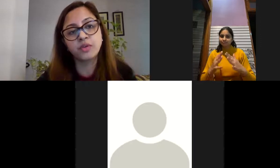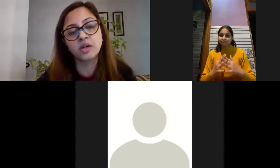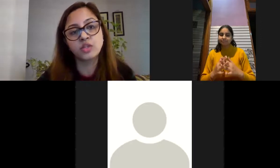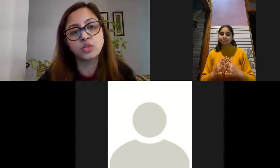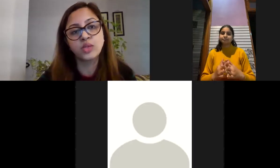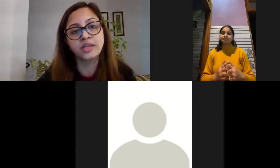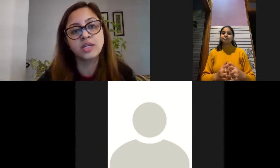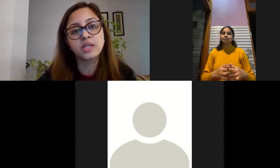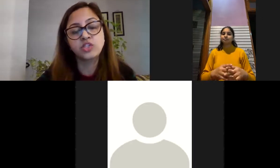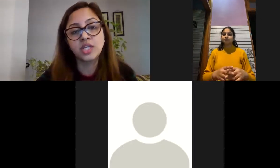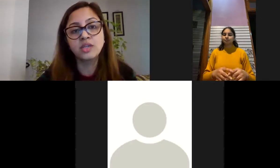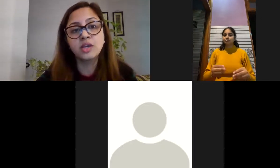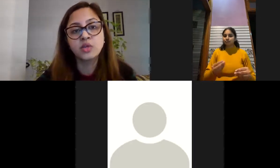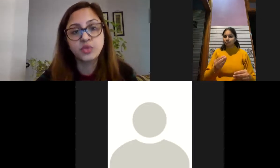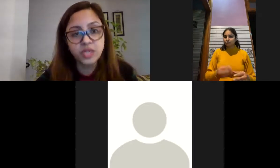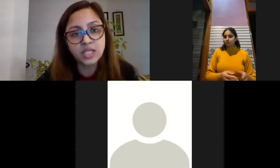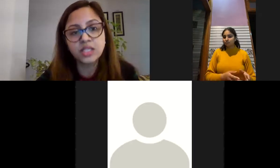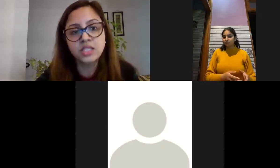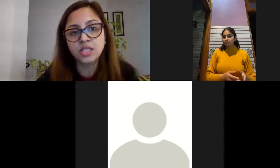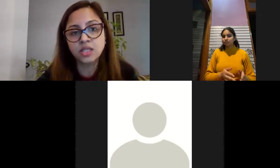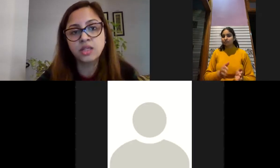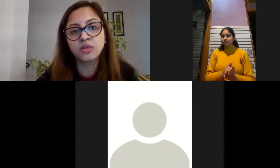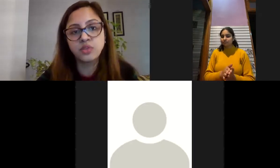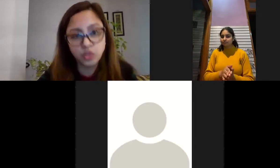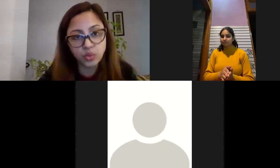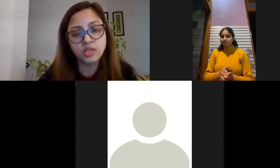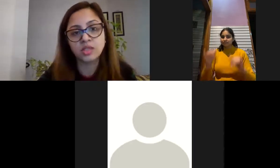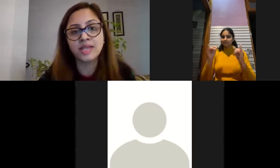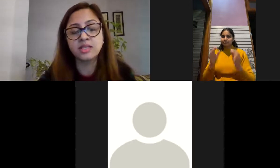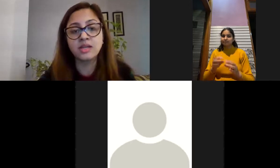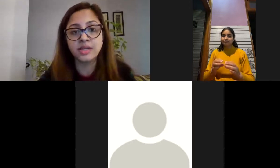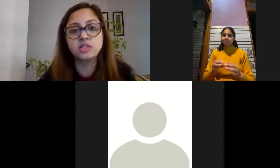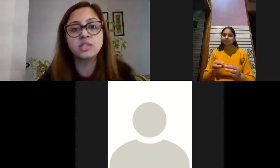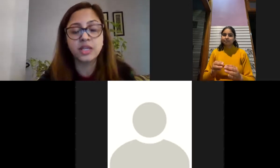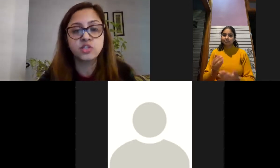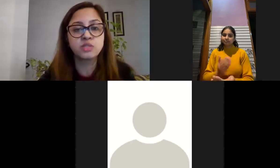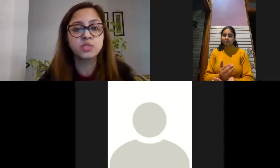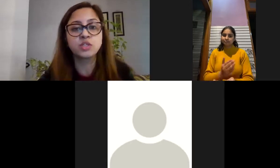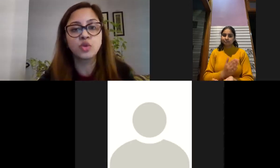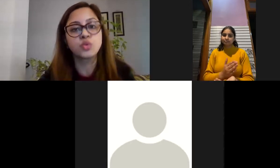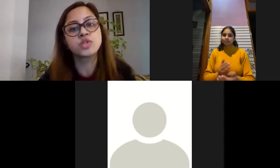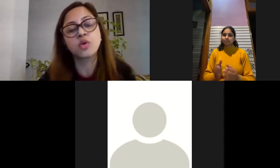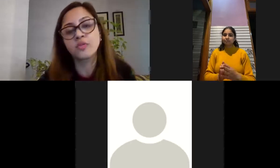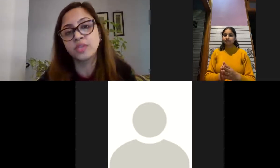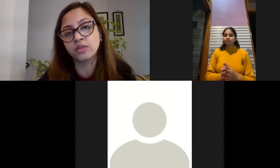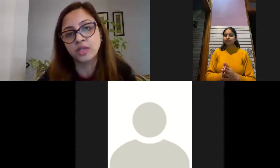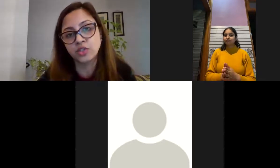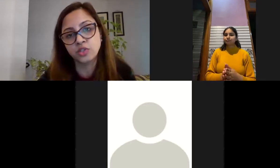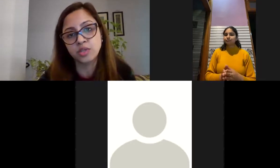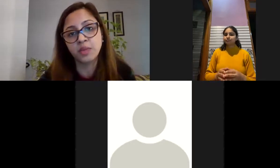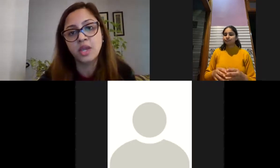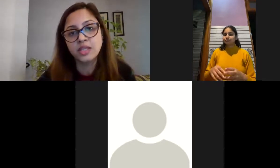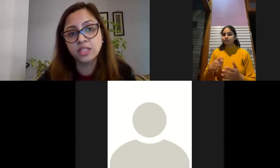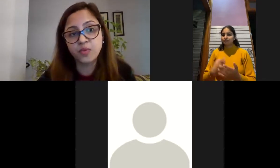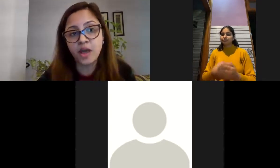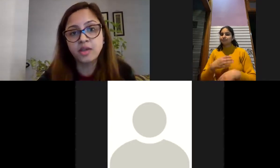way to let Jane reconsider their union as a legitimate closure of their